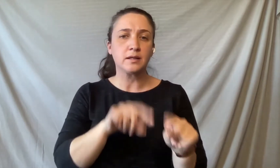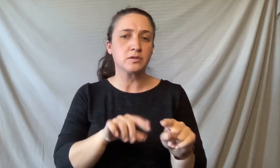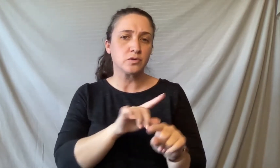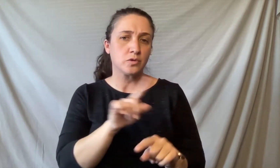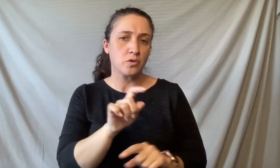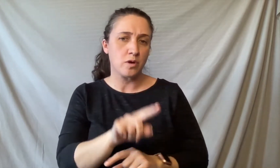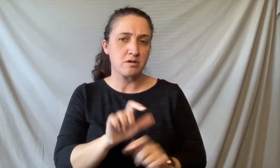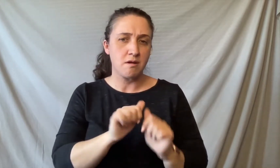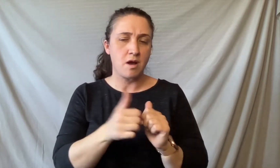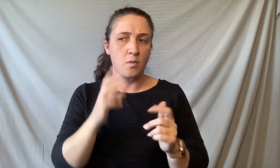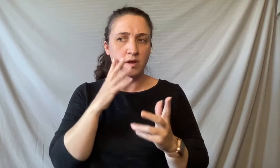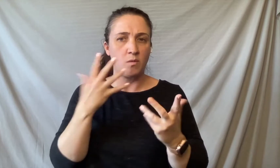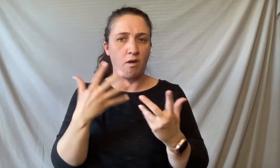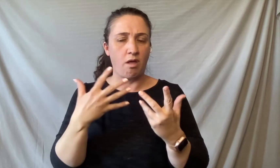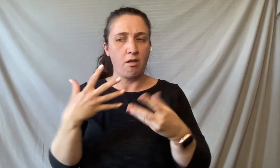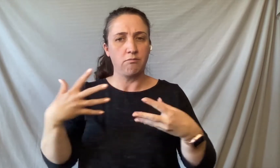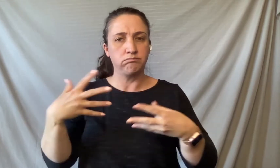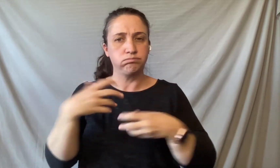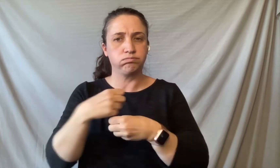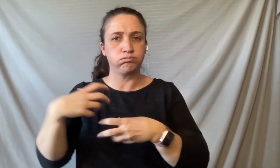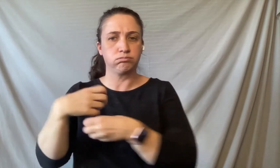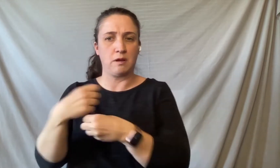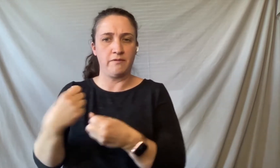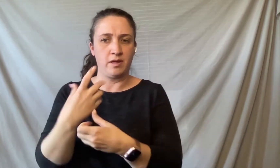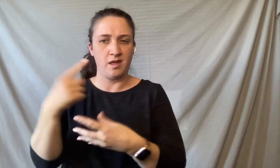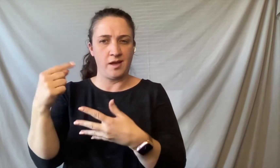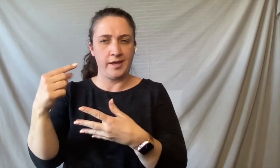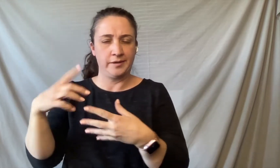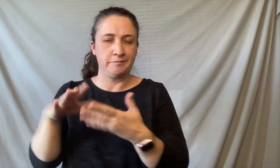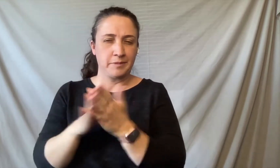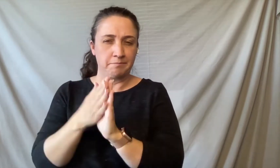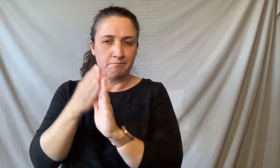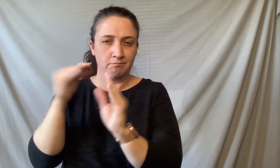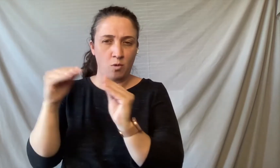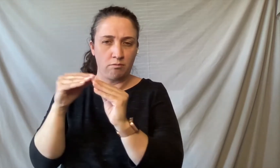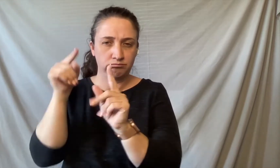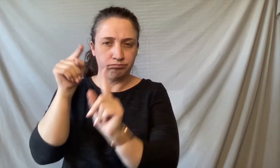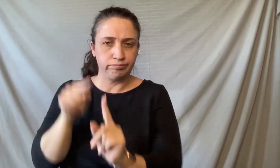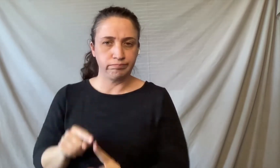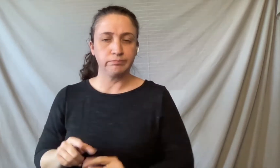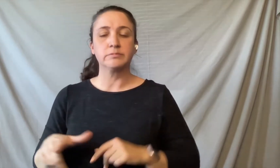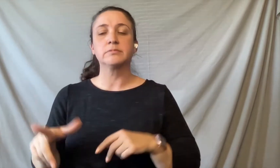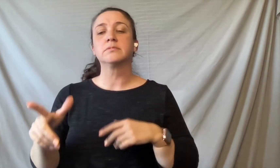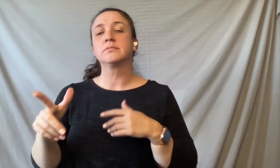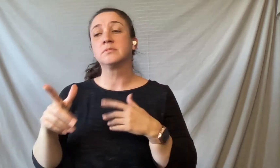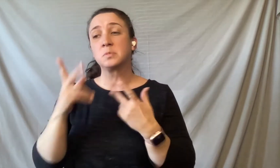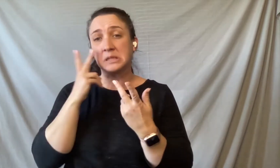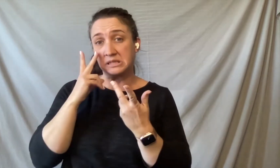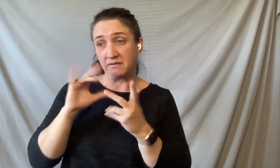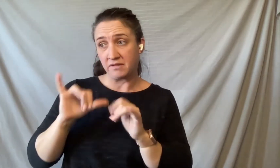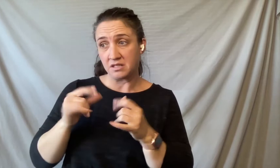those and move forward. So let's see if this just kind of unfolds organically, and,